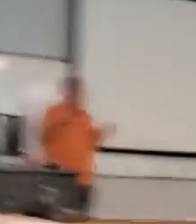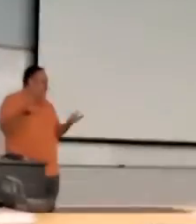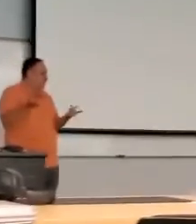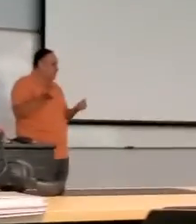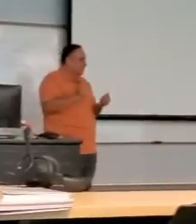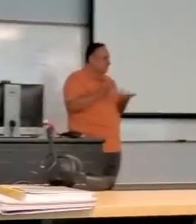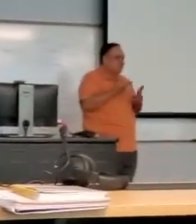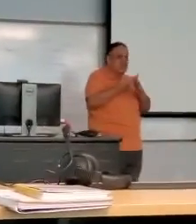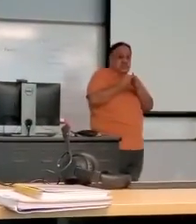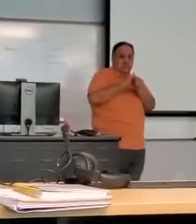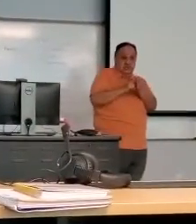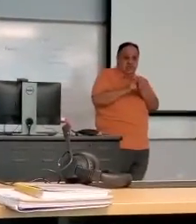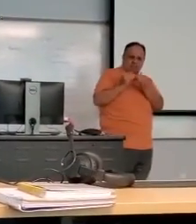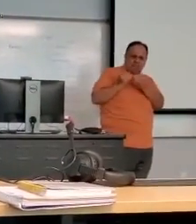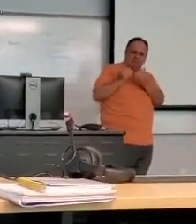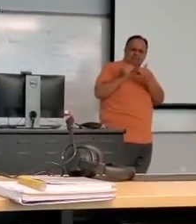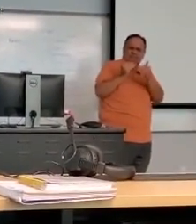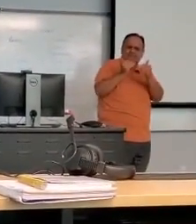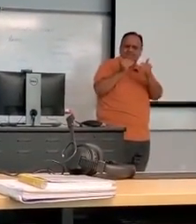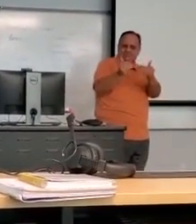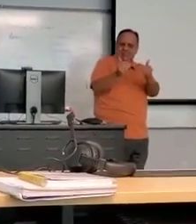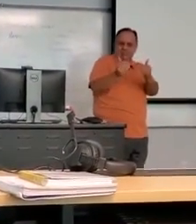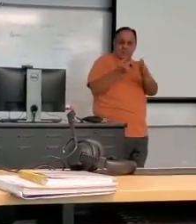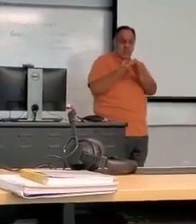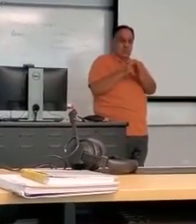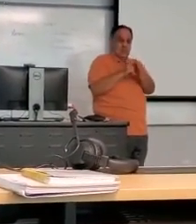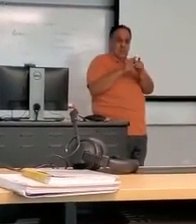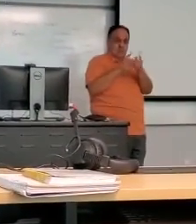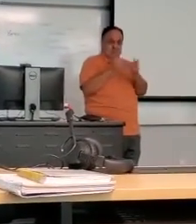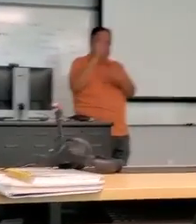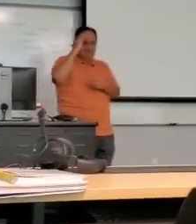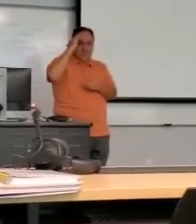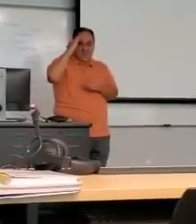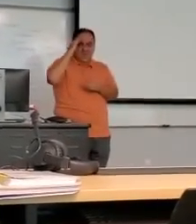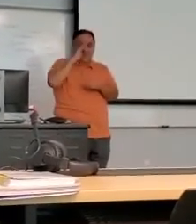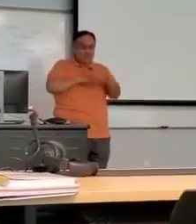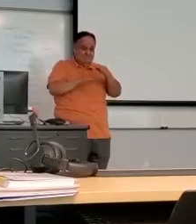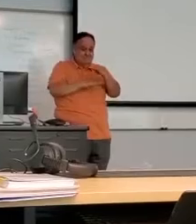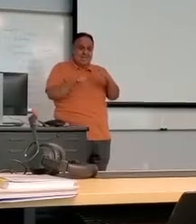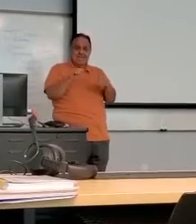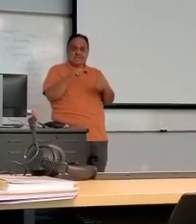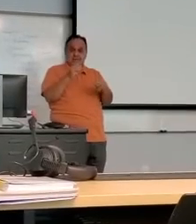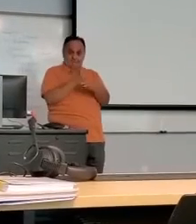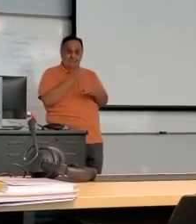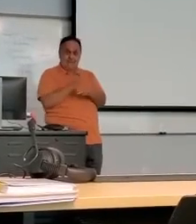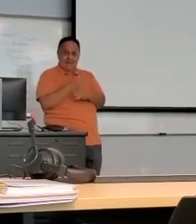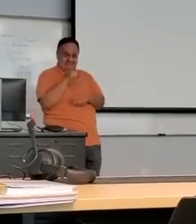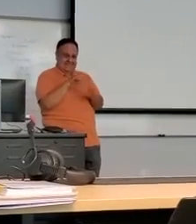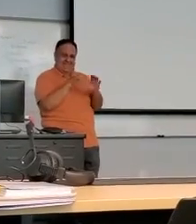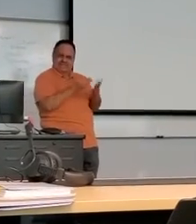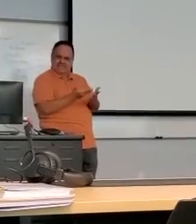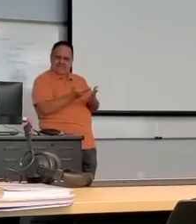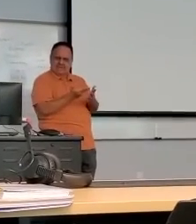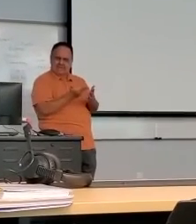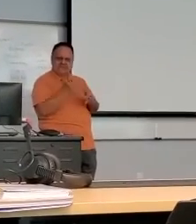embark on a journey that's going to take you from your knowledge of basic math, which for this course more or less we're going to assume that you know how